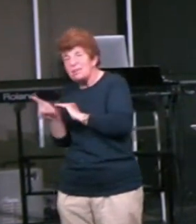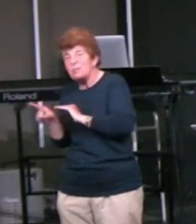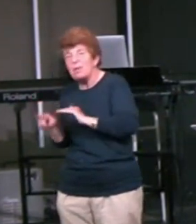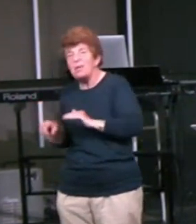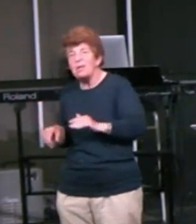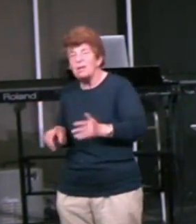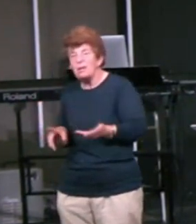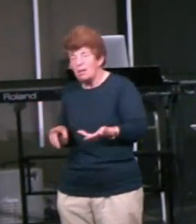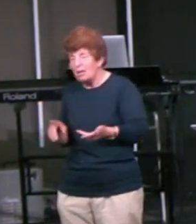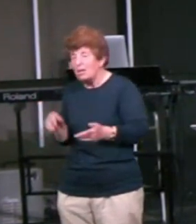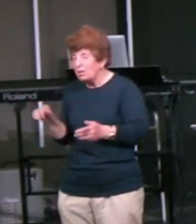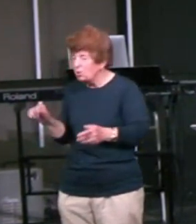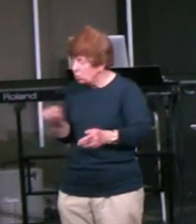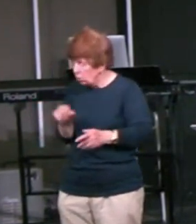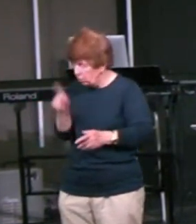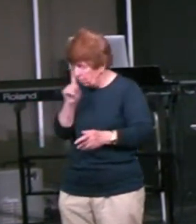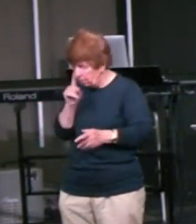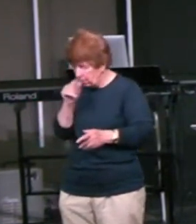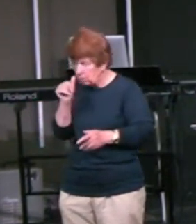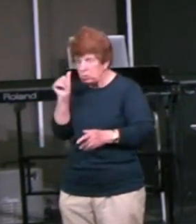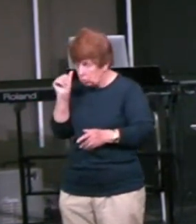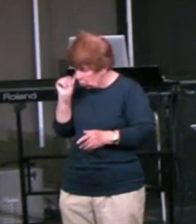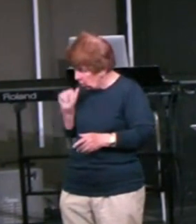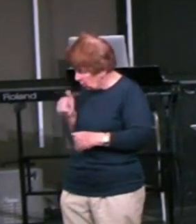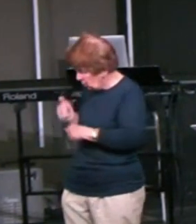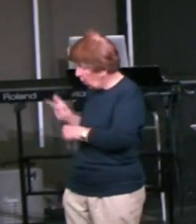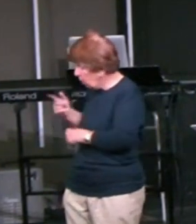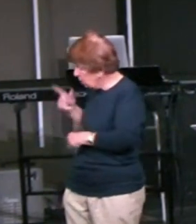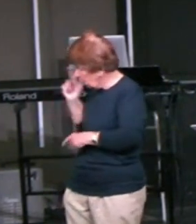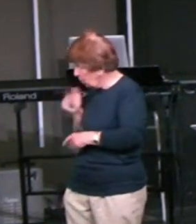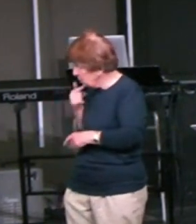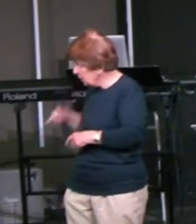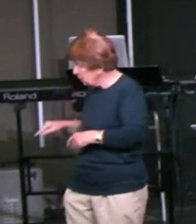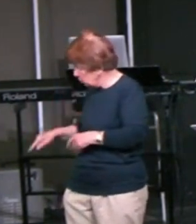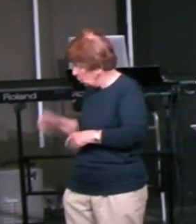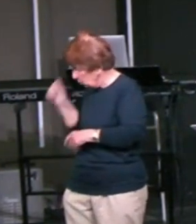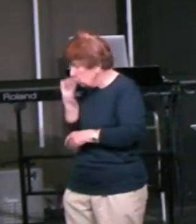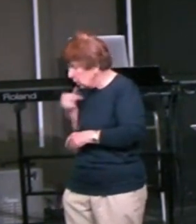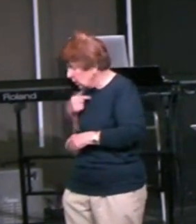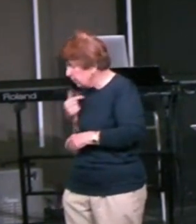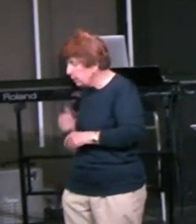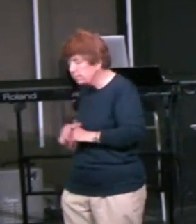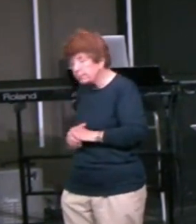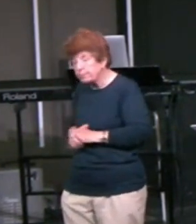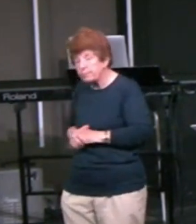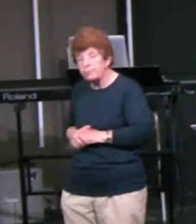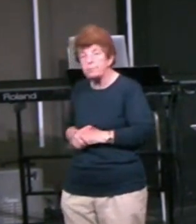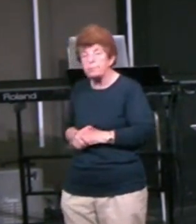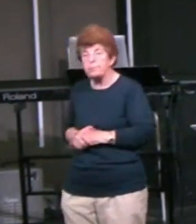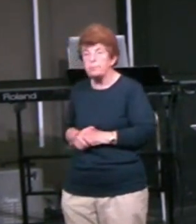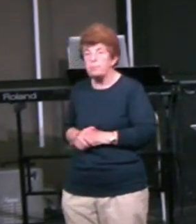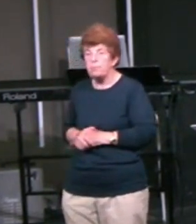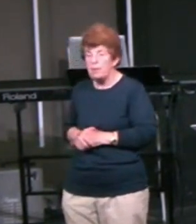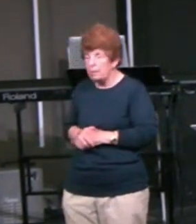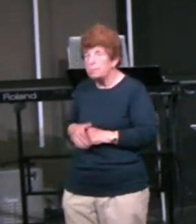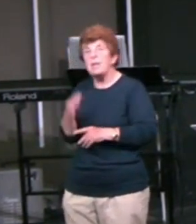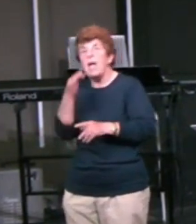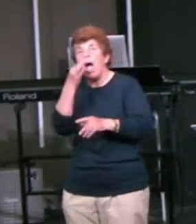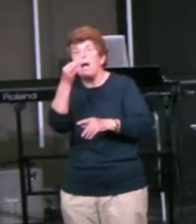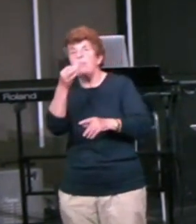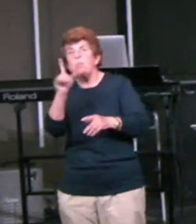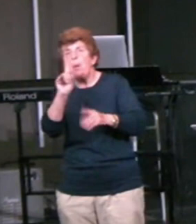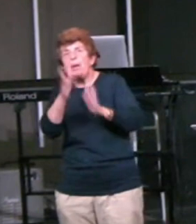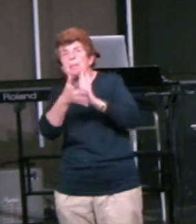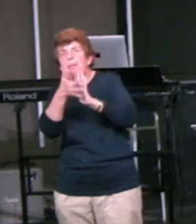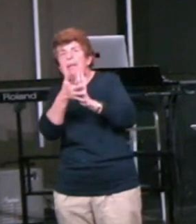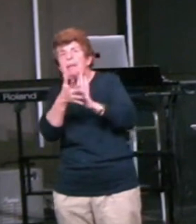Should people cheat God, says the Lord? Yet you have cheated me. But you ask, what